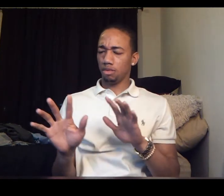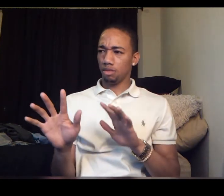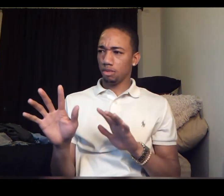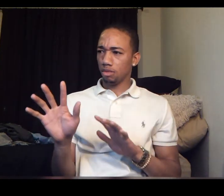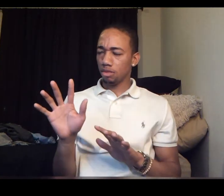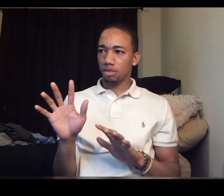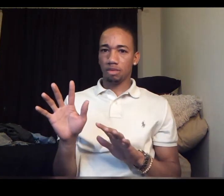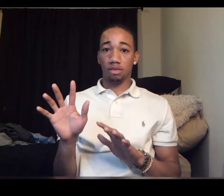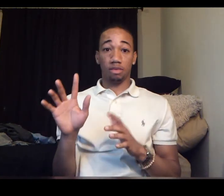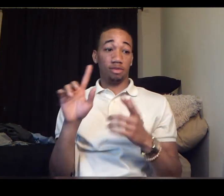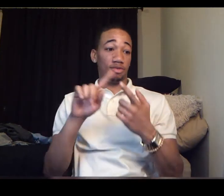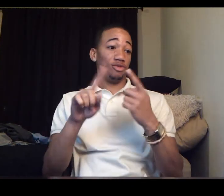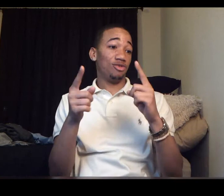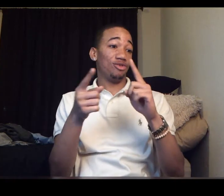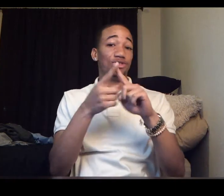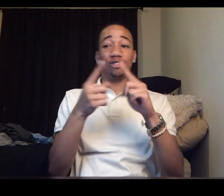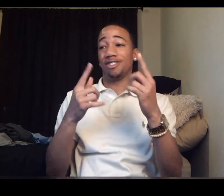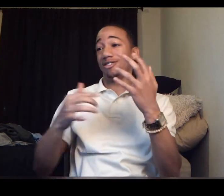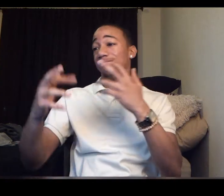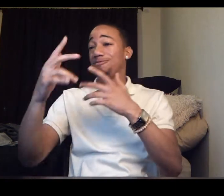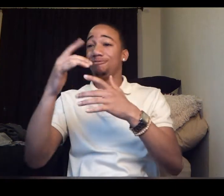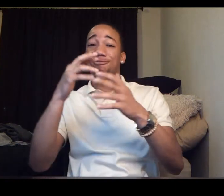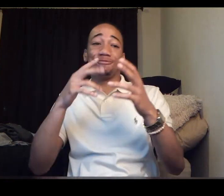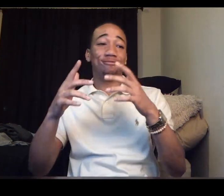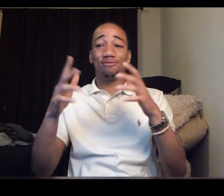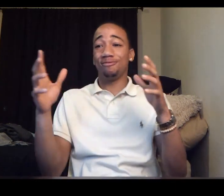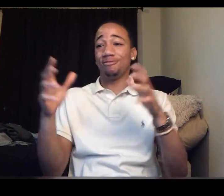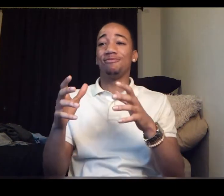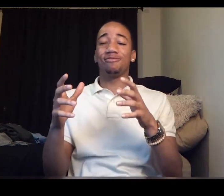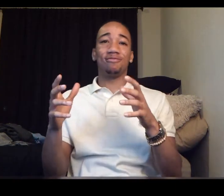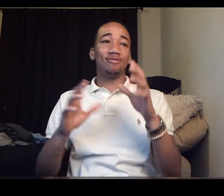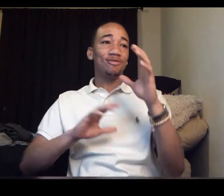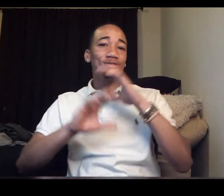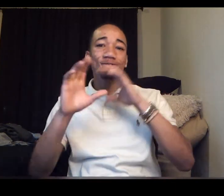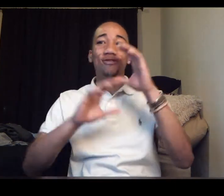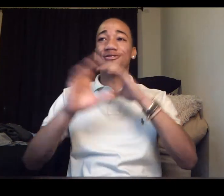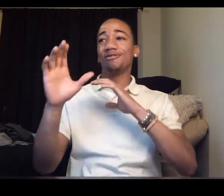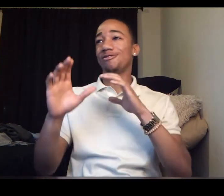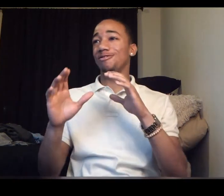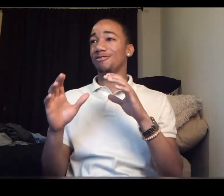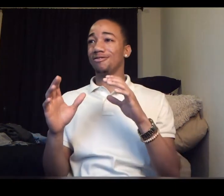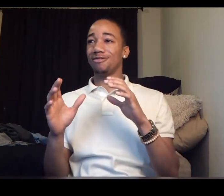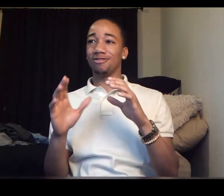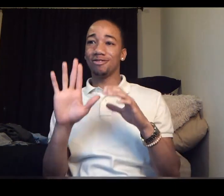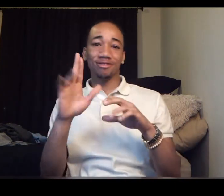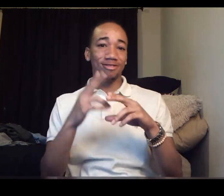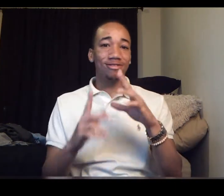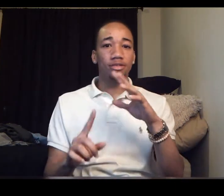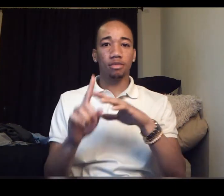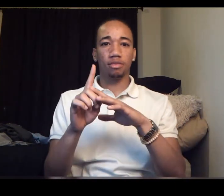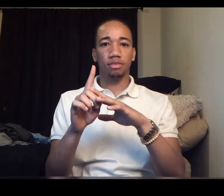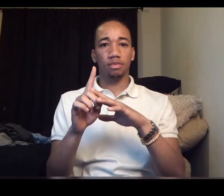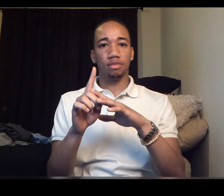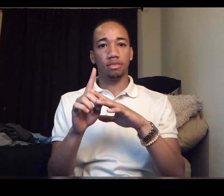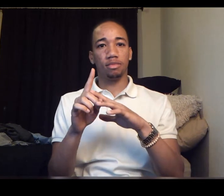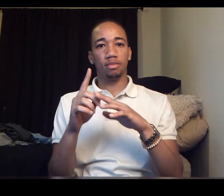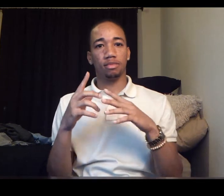all it does is just tear me down. 'Cause my heart breaks a little when I hear